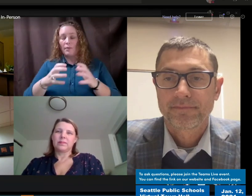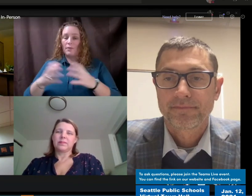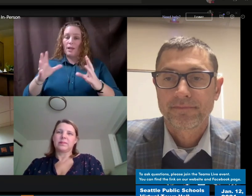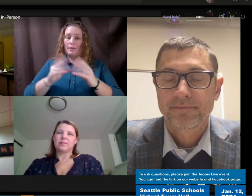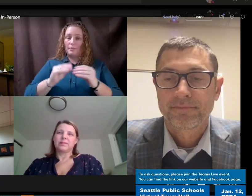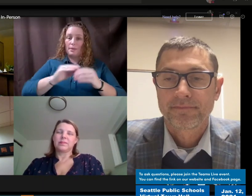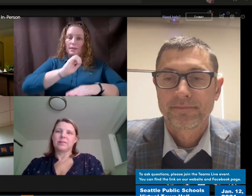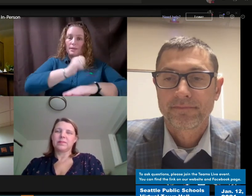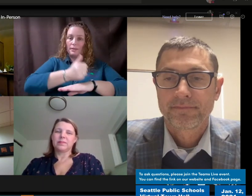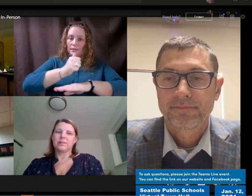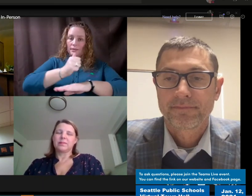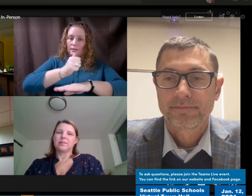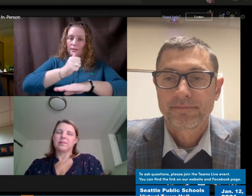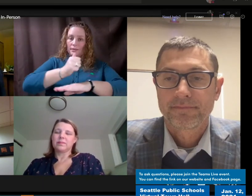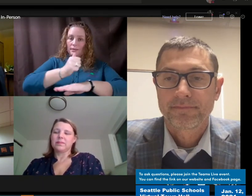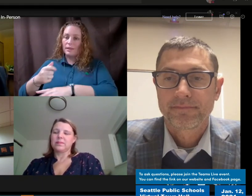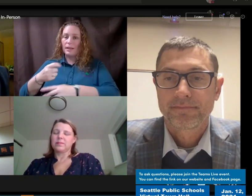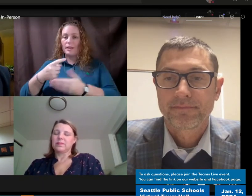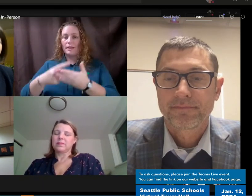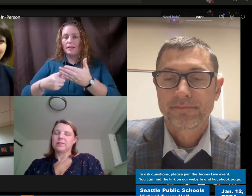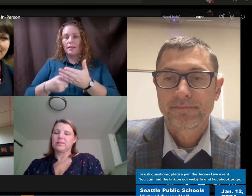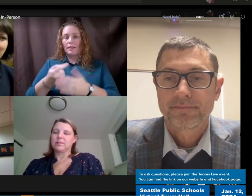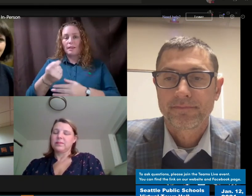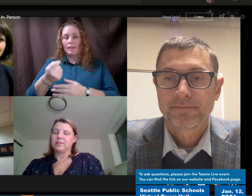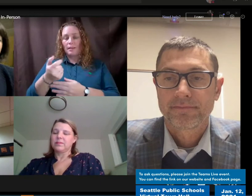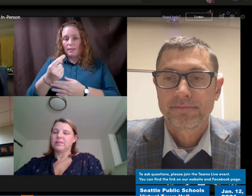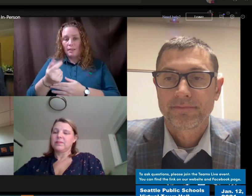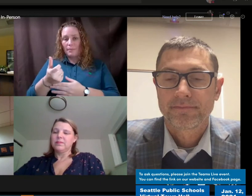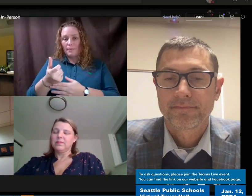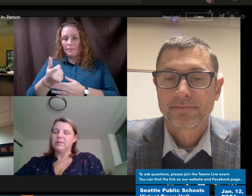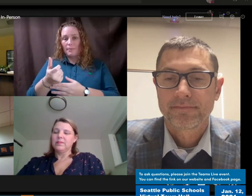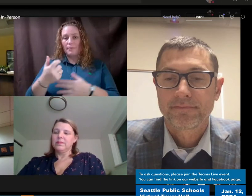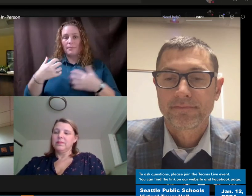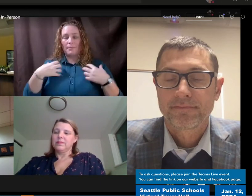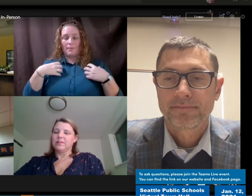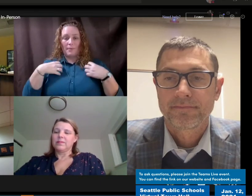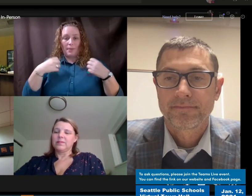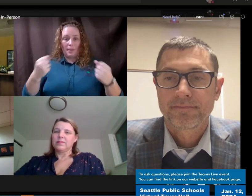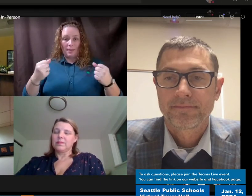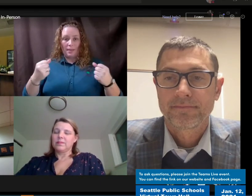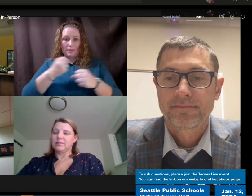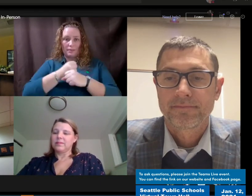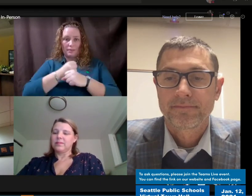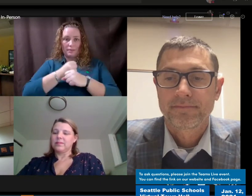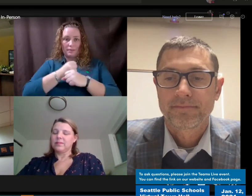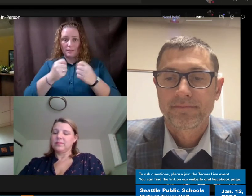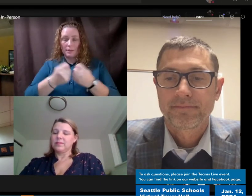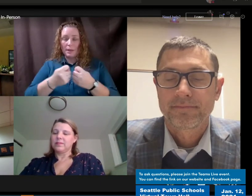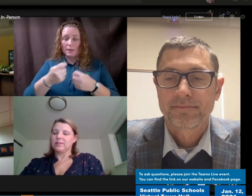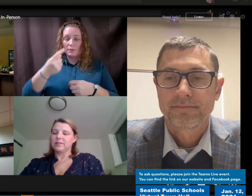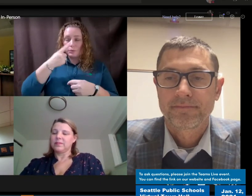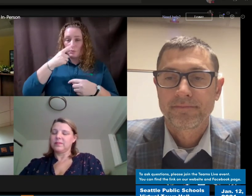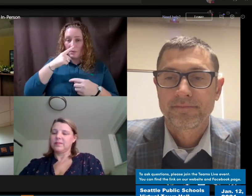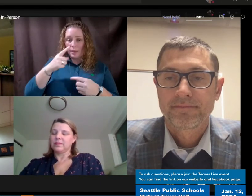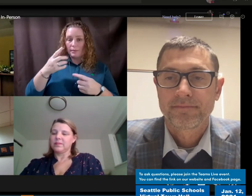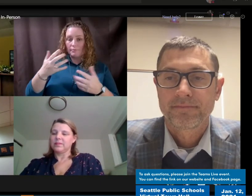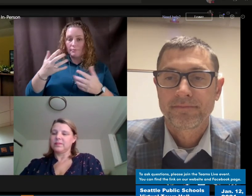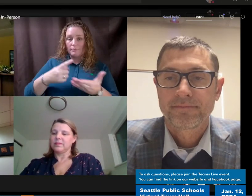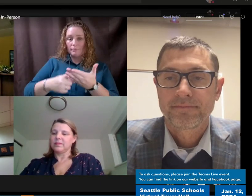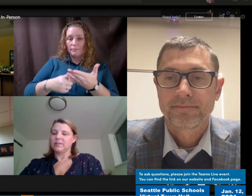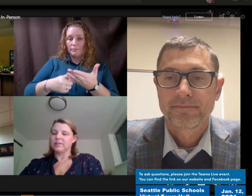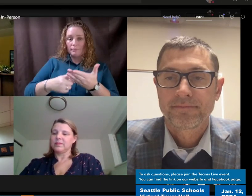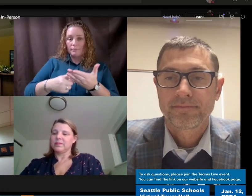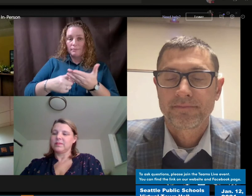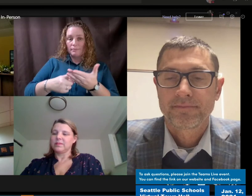about at the beginning about the health and safety teams. So do you want to just talk a little bit about how our labor partners have